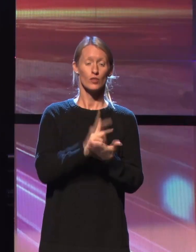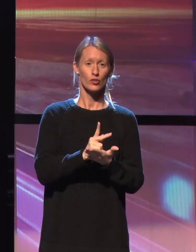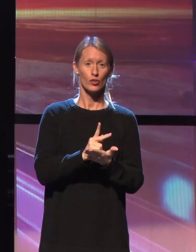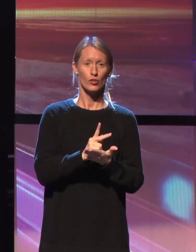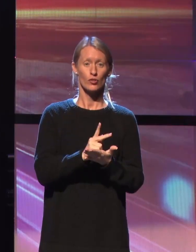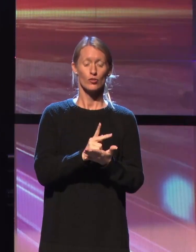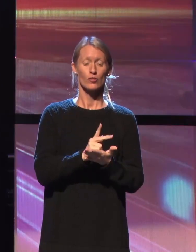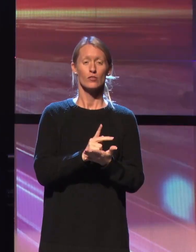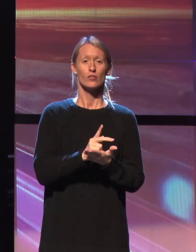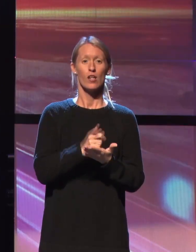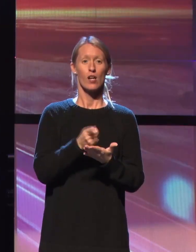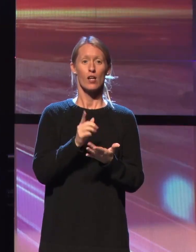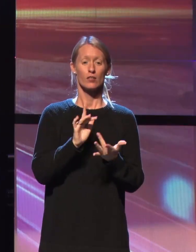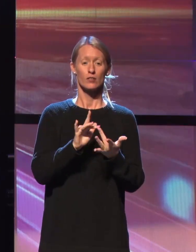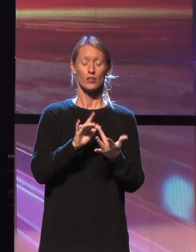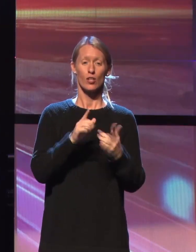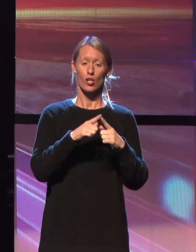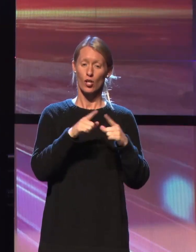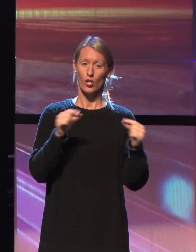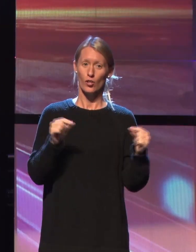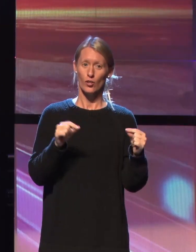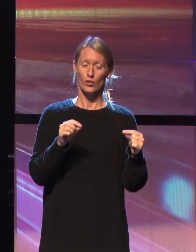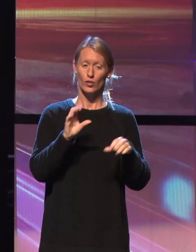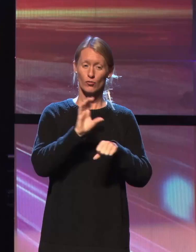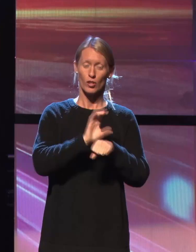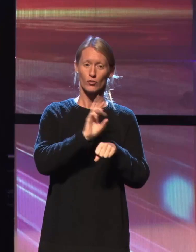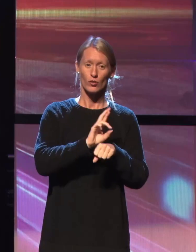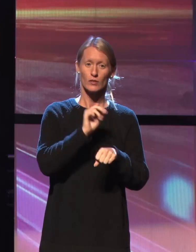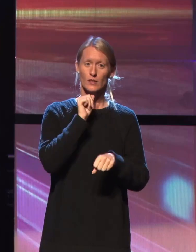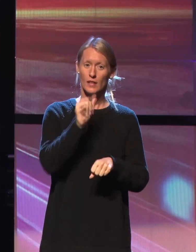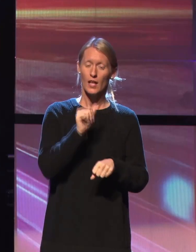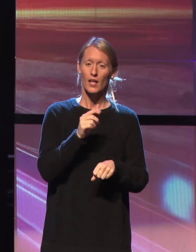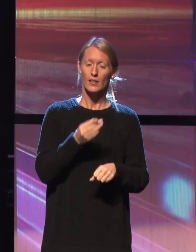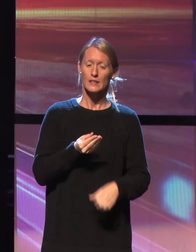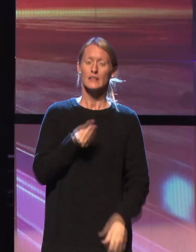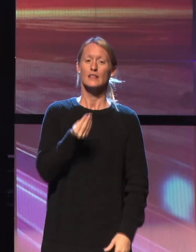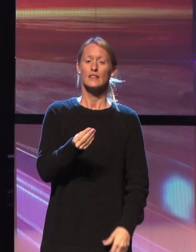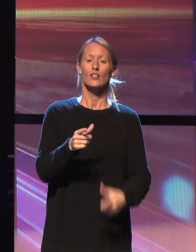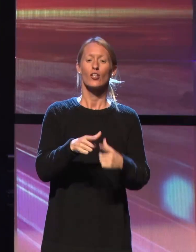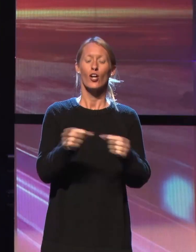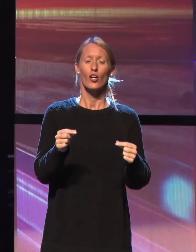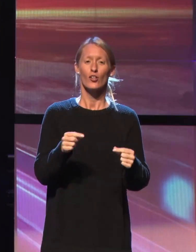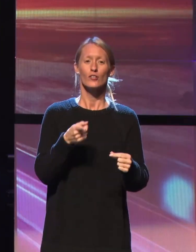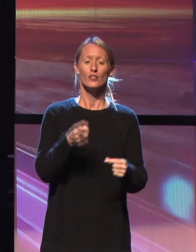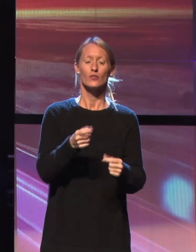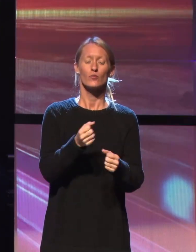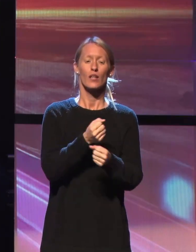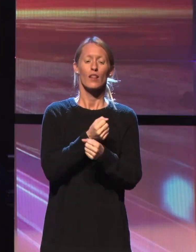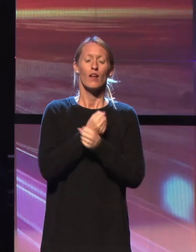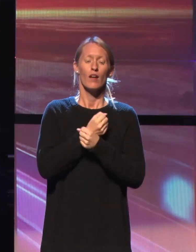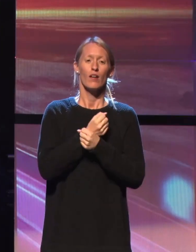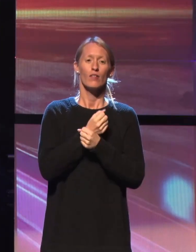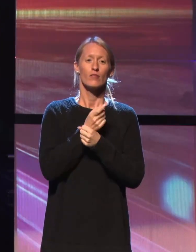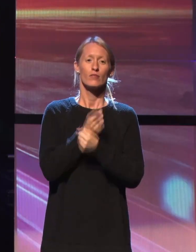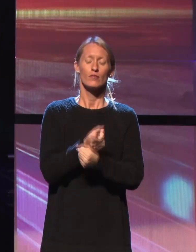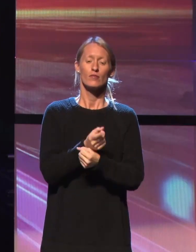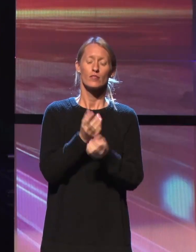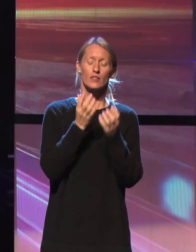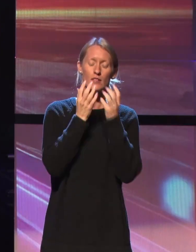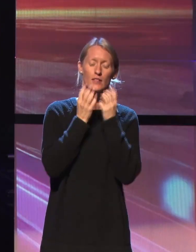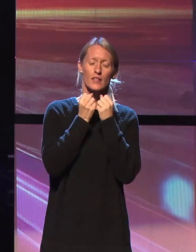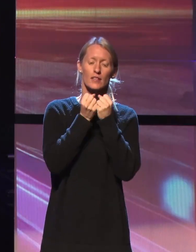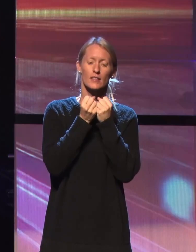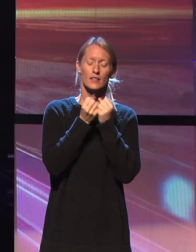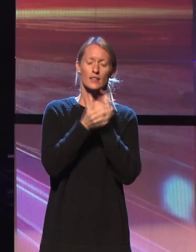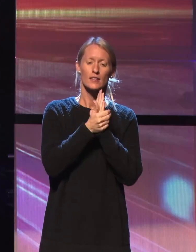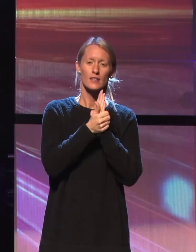Crossroads. We don't have cards that we give you, but we'd love for you to be a member. We'd love for you to bring your voice and your gifts and your talents to create a